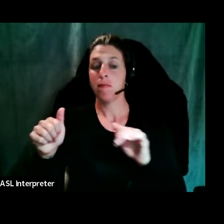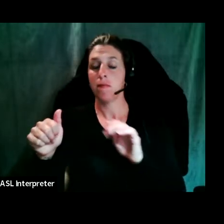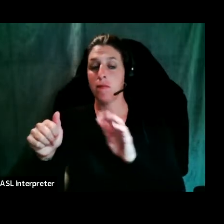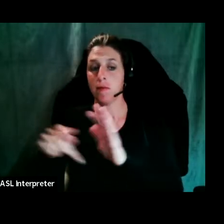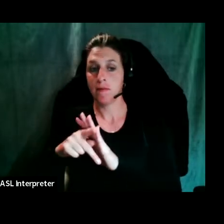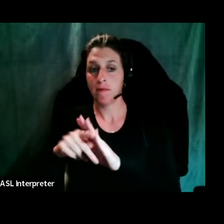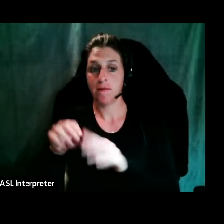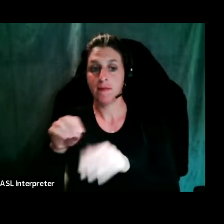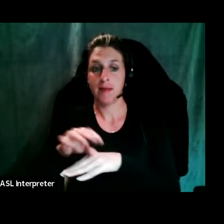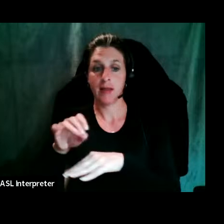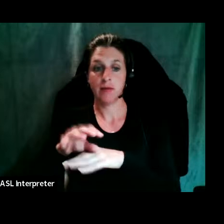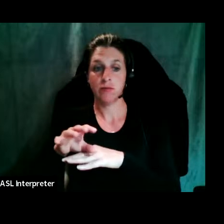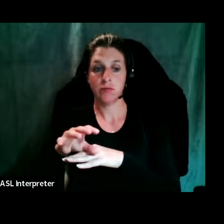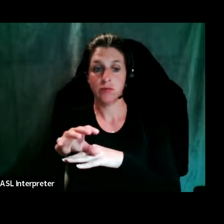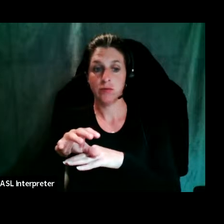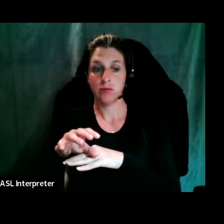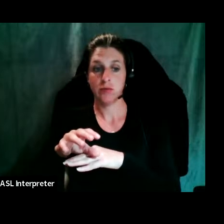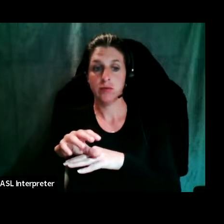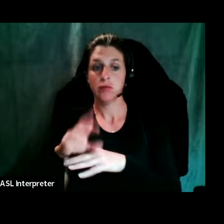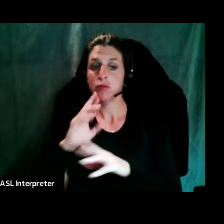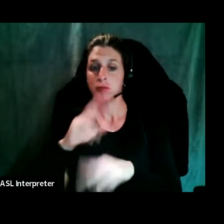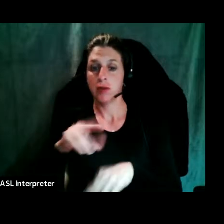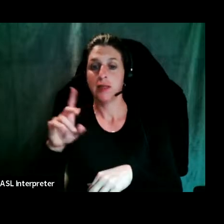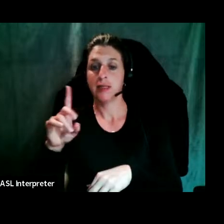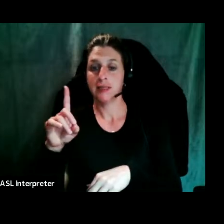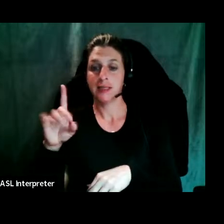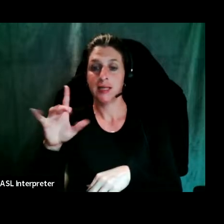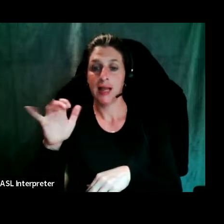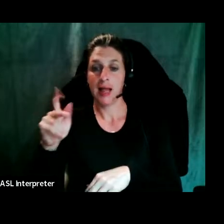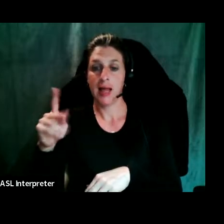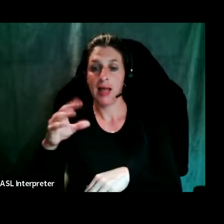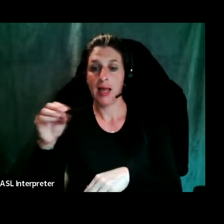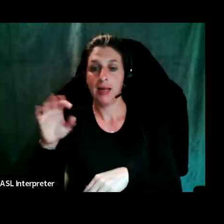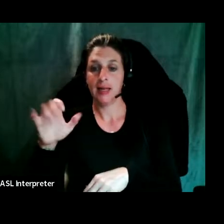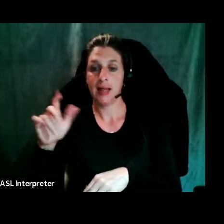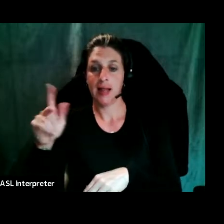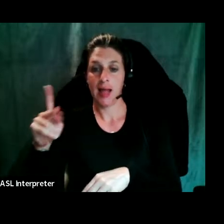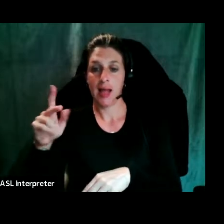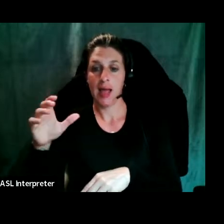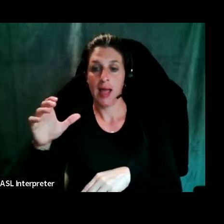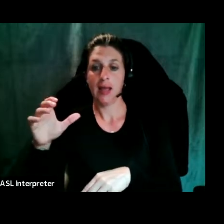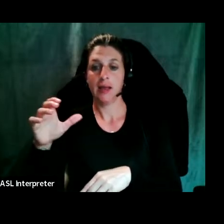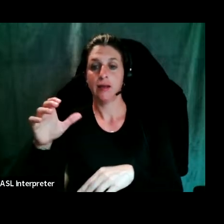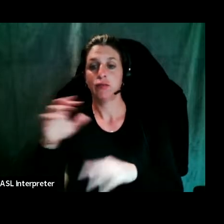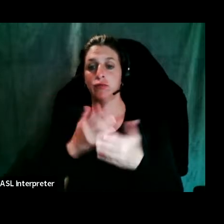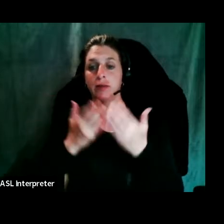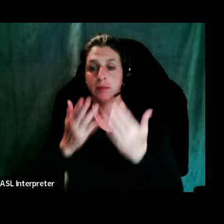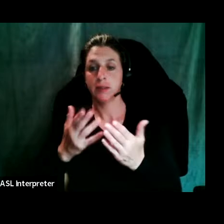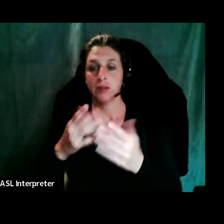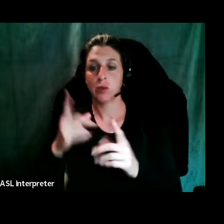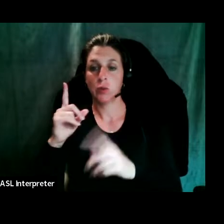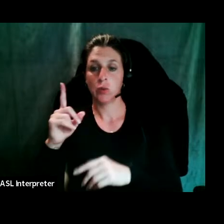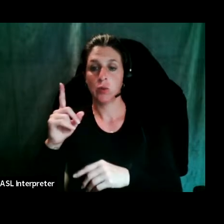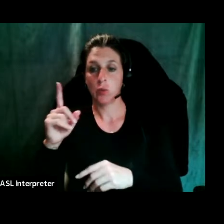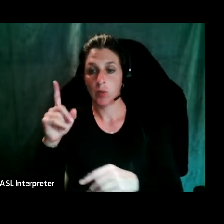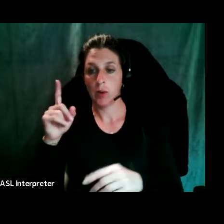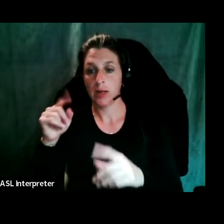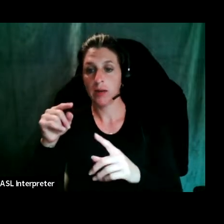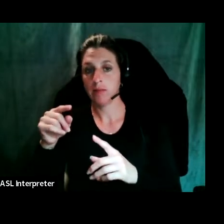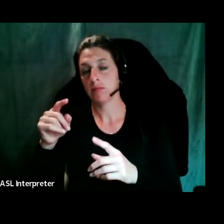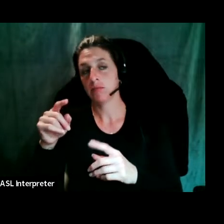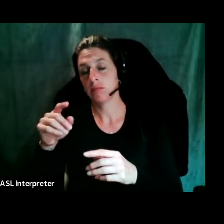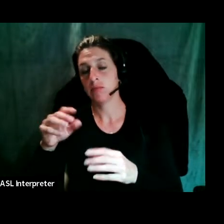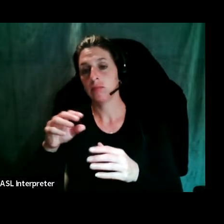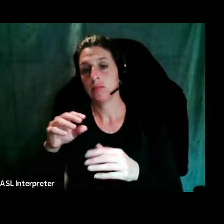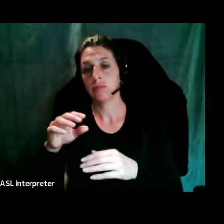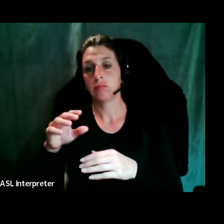counselor. In response to the DLAC and the ELAC recommendations, a 1.0 FTE intake counselor and instructor for newcomer students